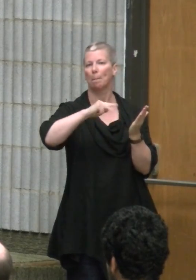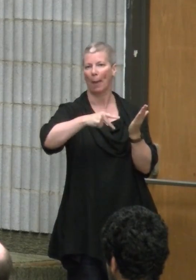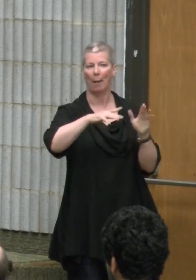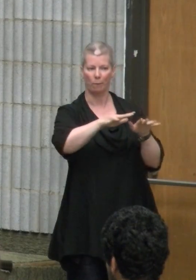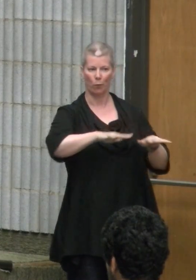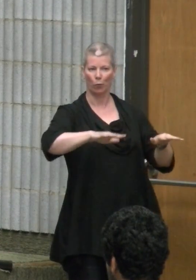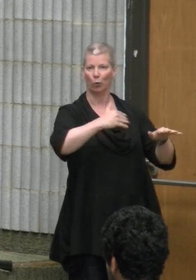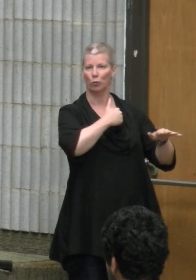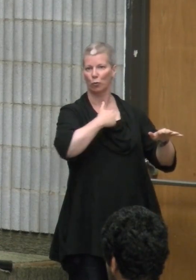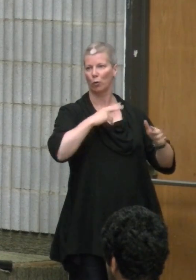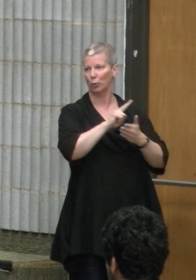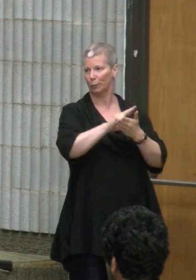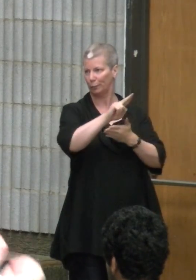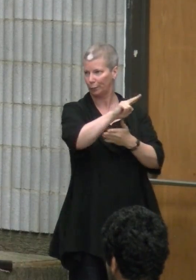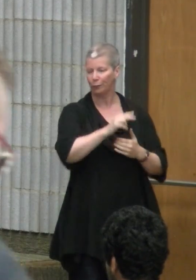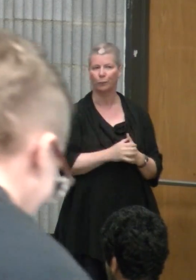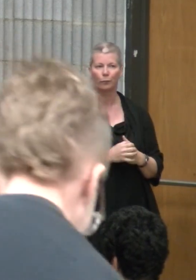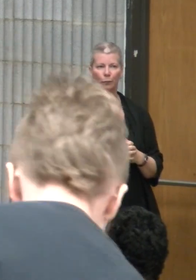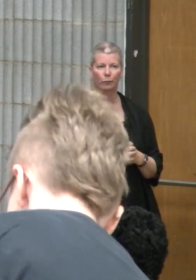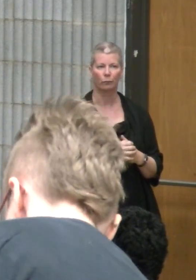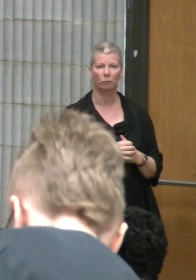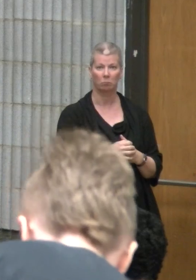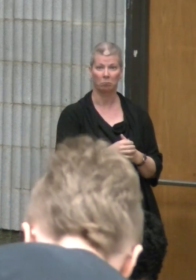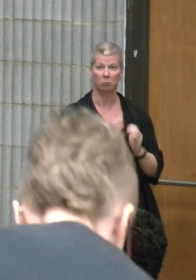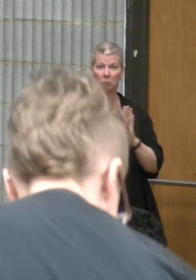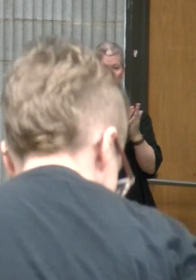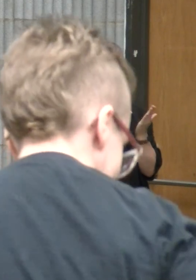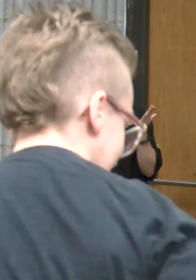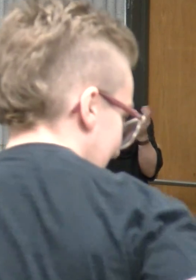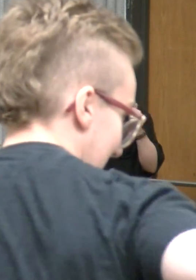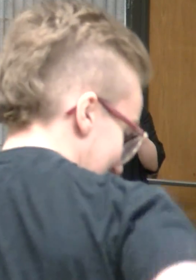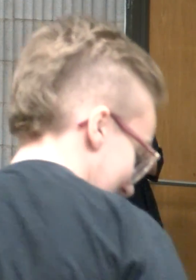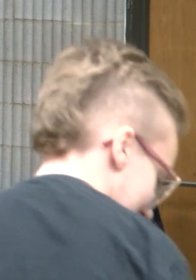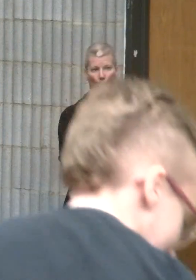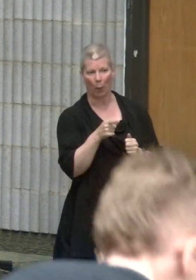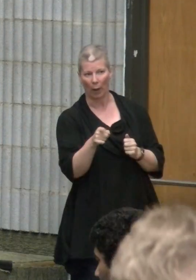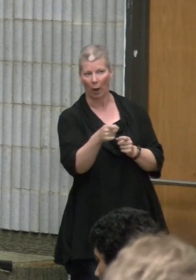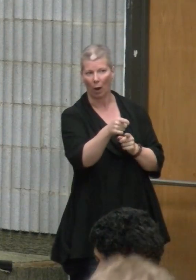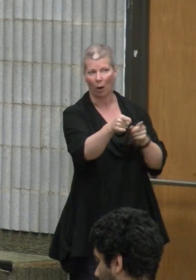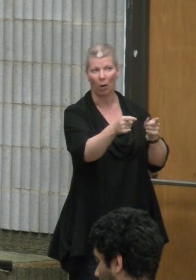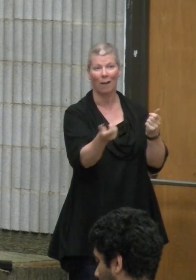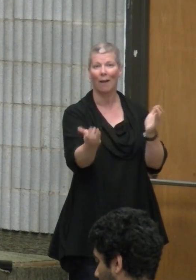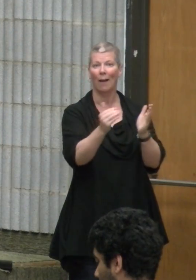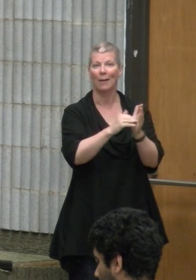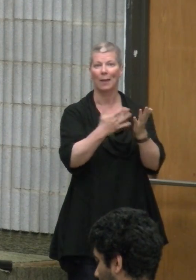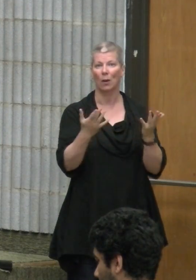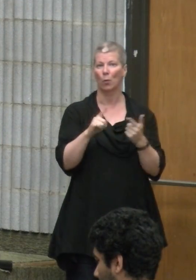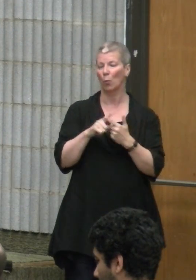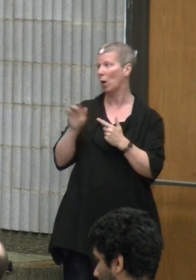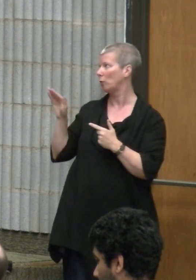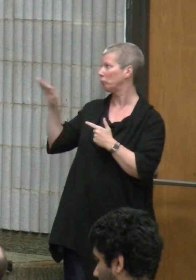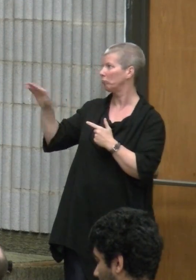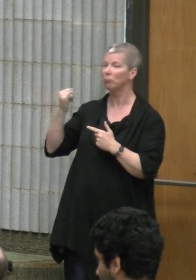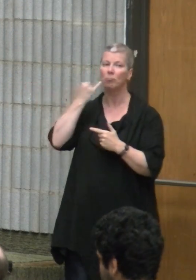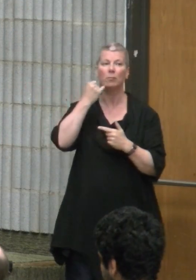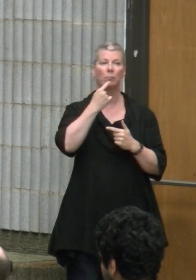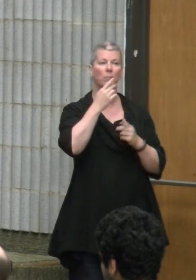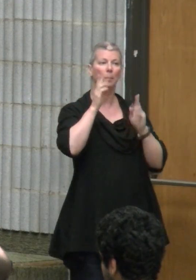hopefully seen that. And that should be able to direct you as well. Again, if you need anything, feel free to let us know.